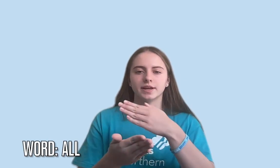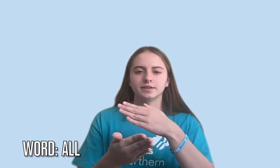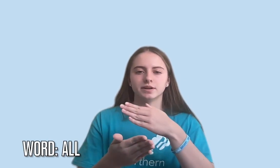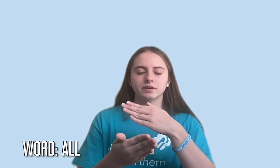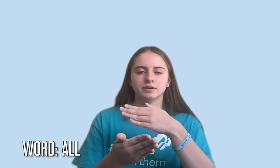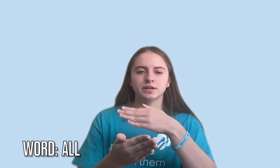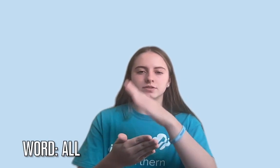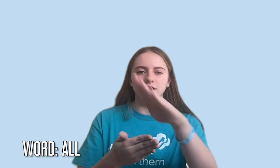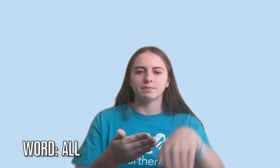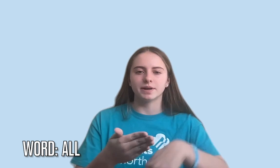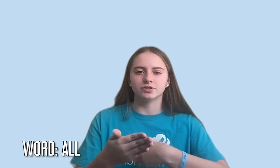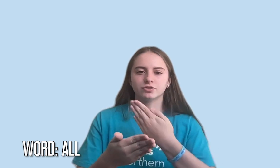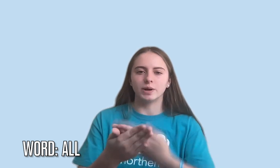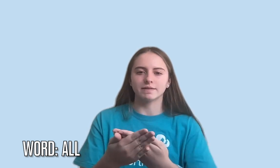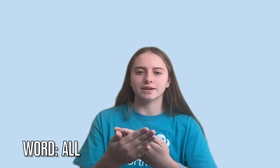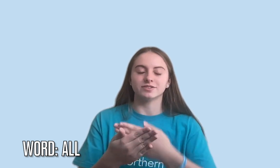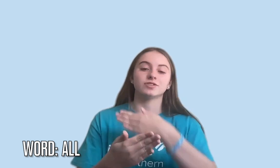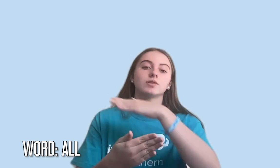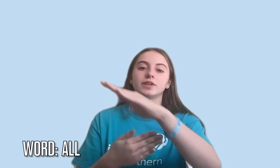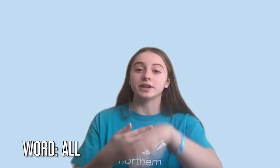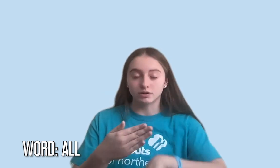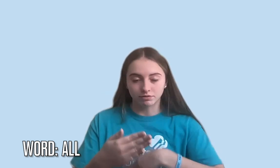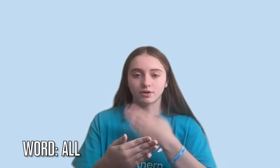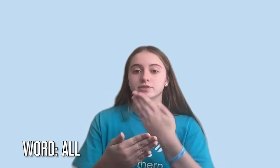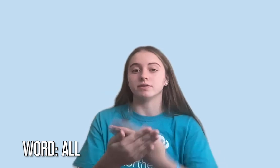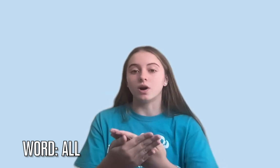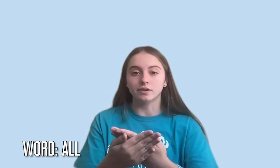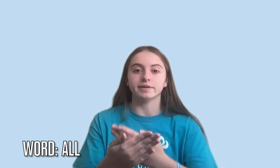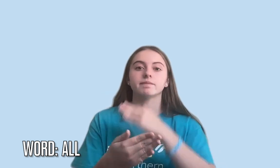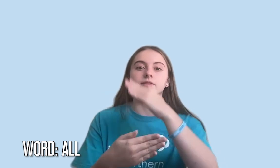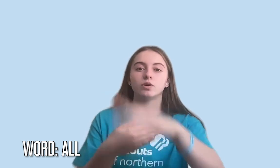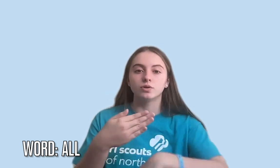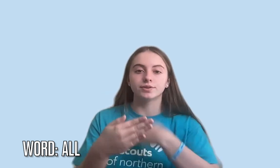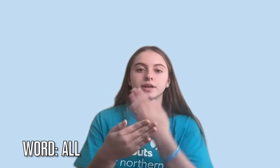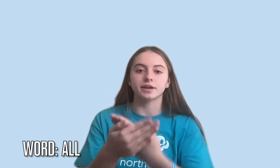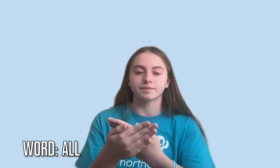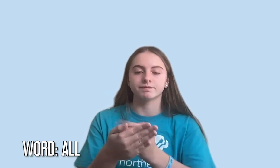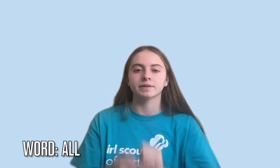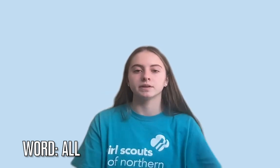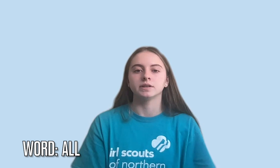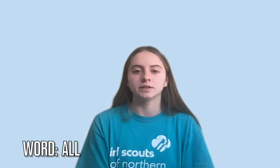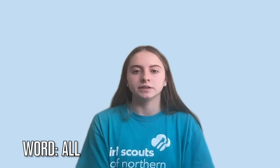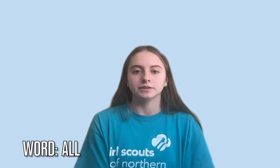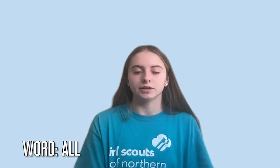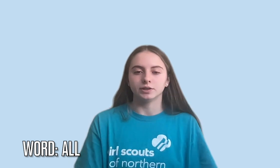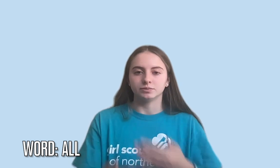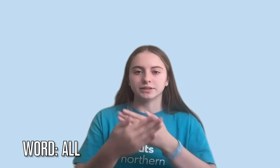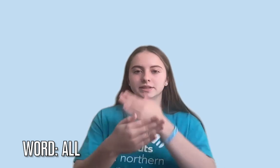hand near on top, and just going around in a circle like you're referring to all of it, the whole thing. So what's